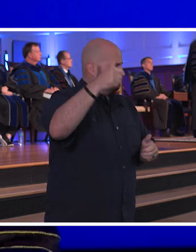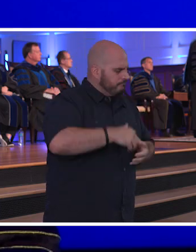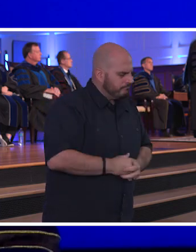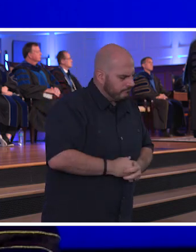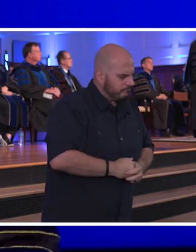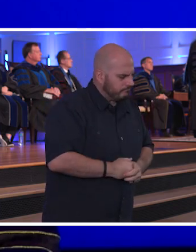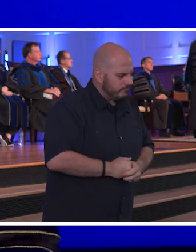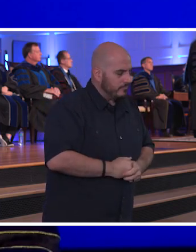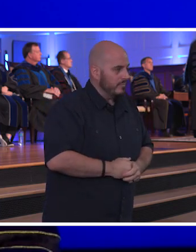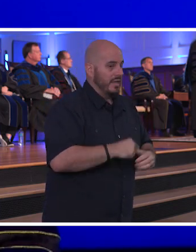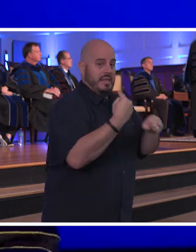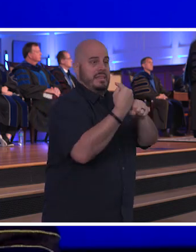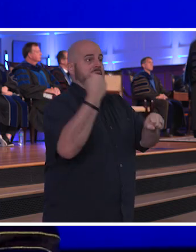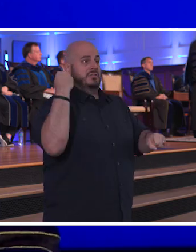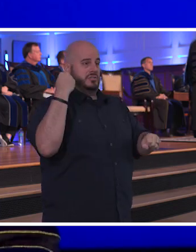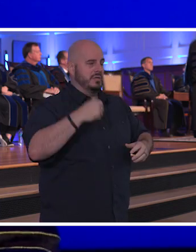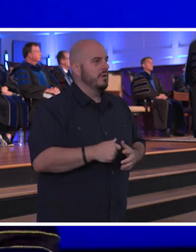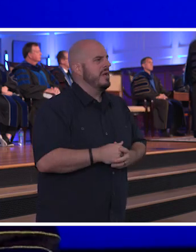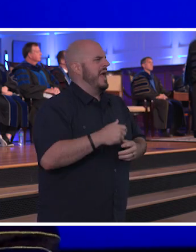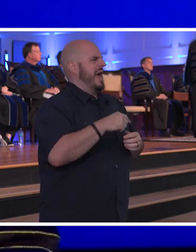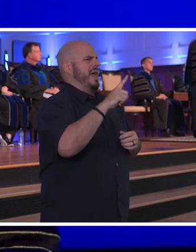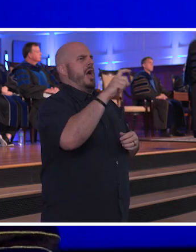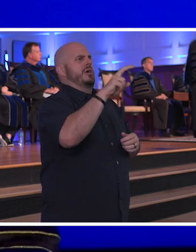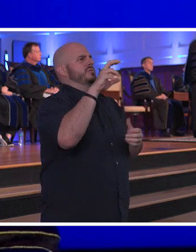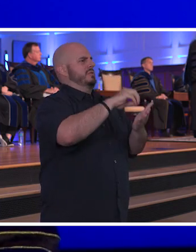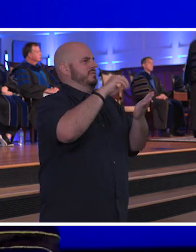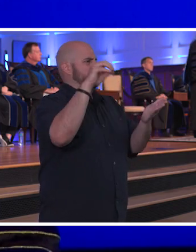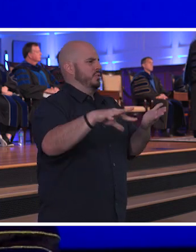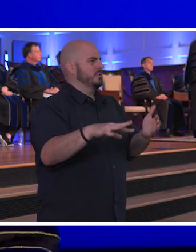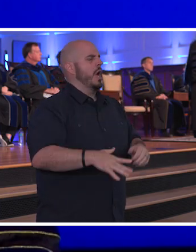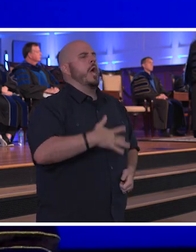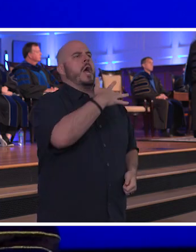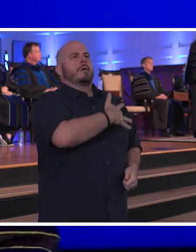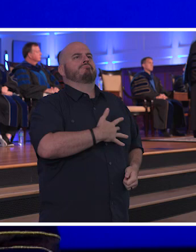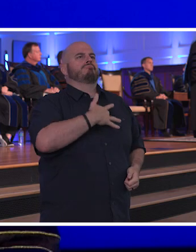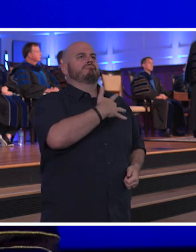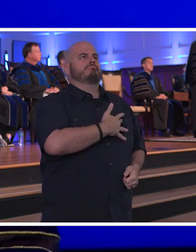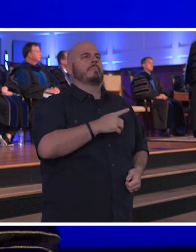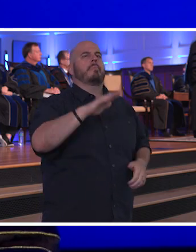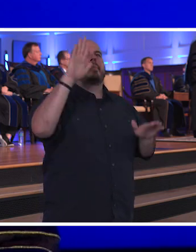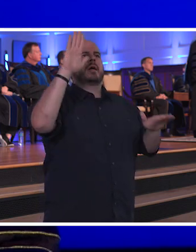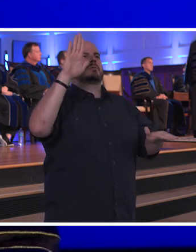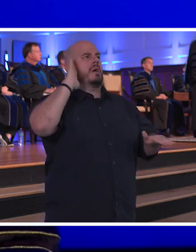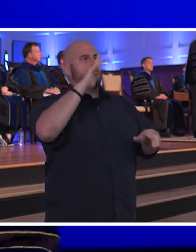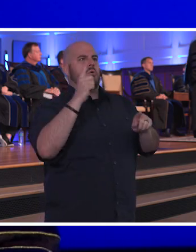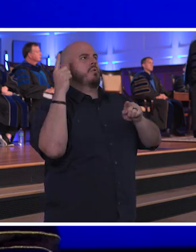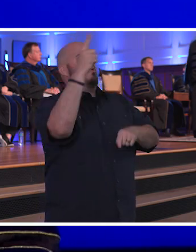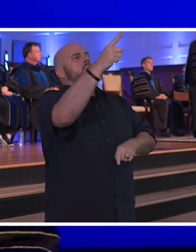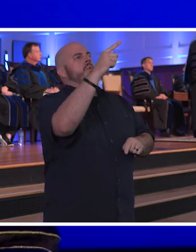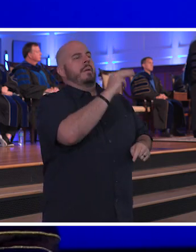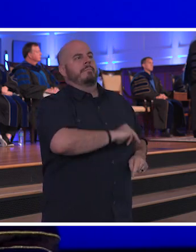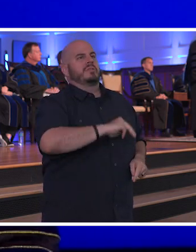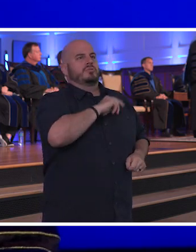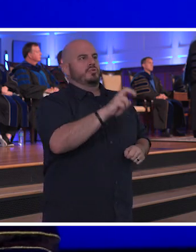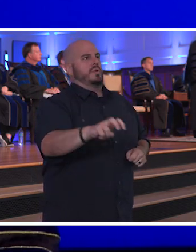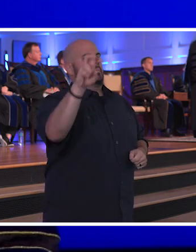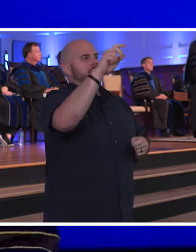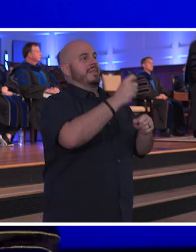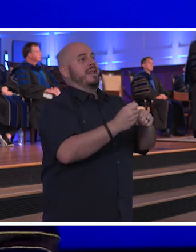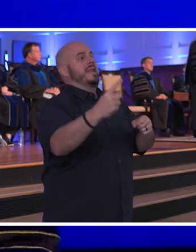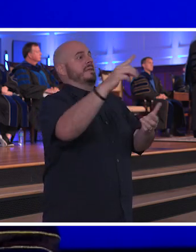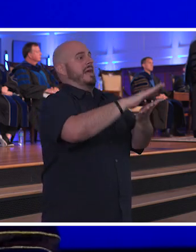service, hundreds of students pledged their desire to go on a mission trip in the next academic year. And this last